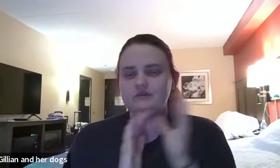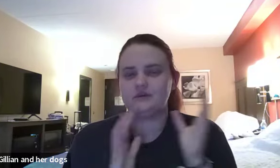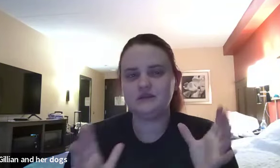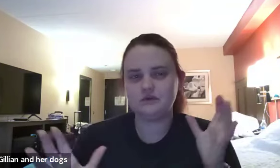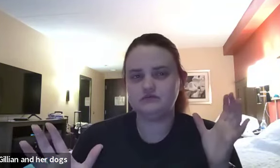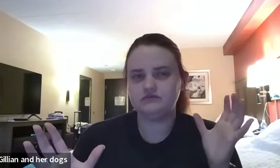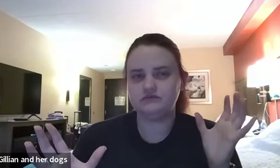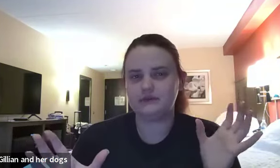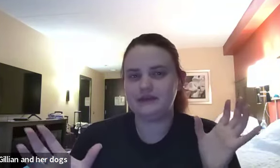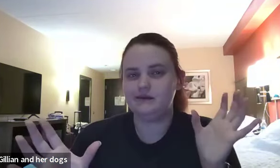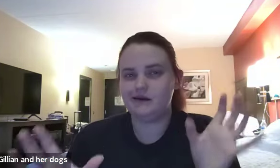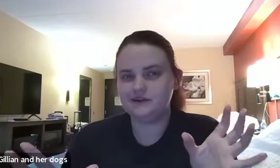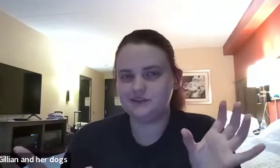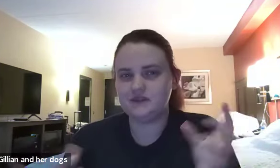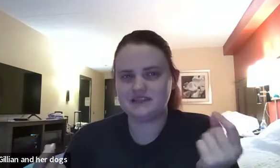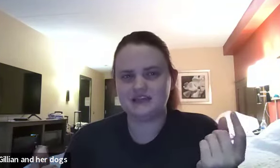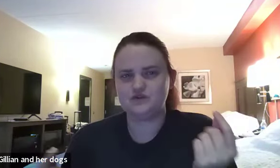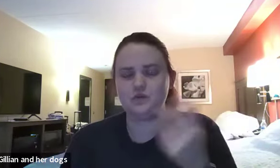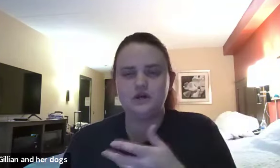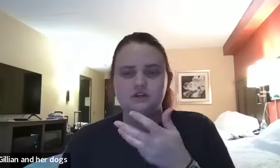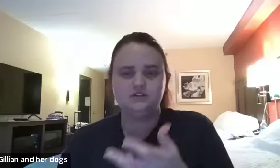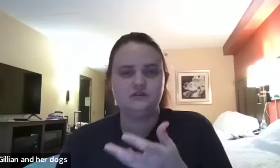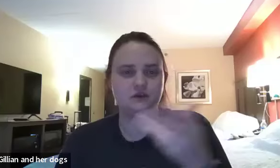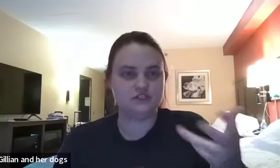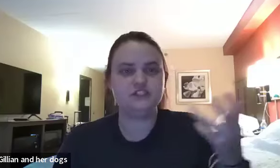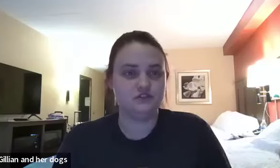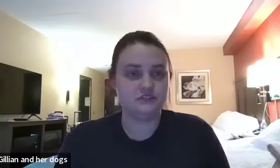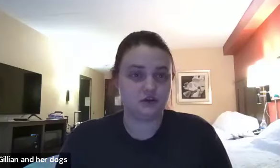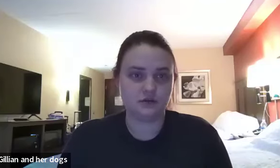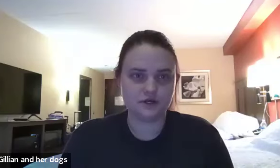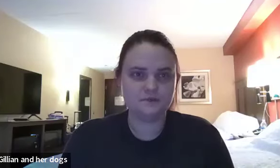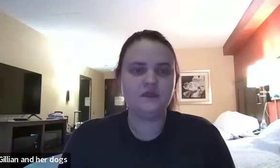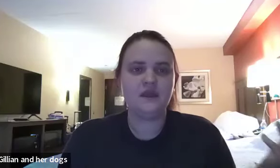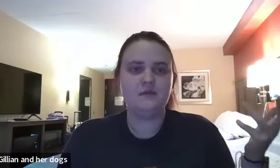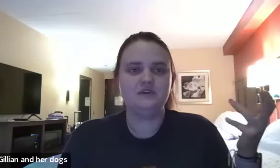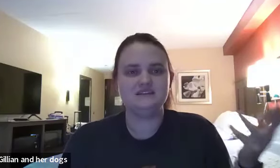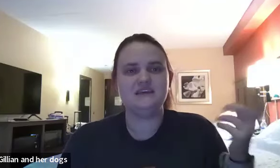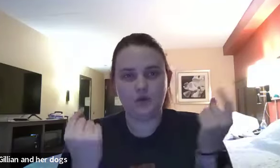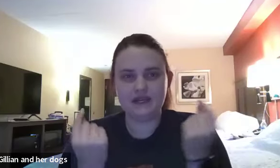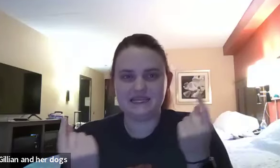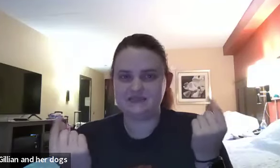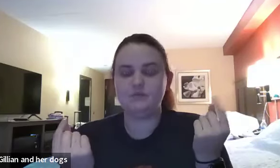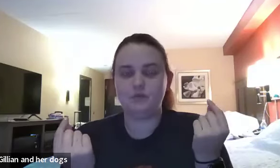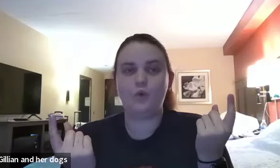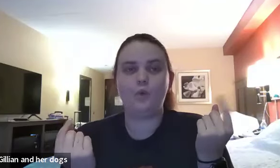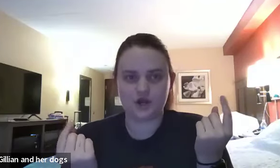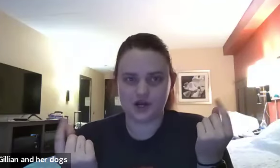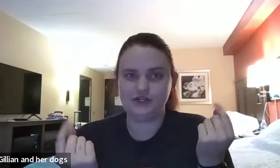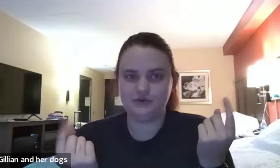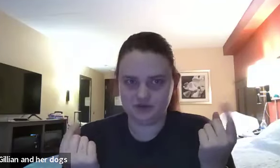really would recommend not doing that to ask for what are you do like what do you do as a career? Because that one is the more what are you